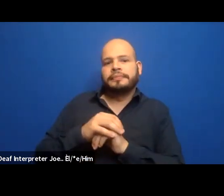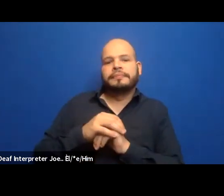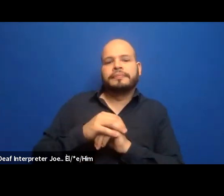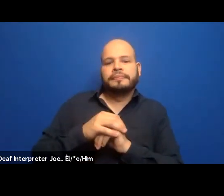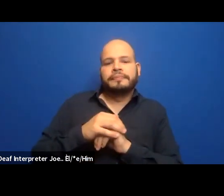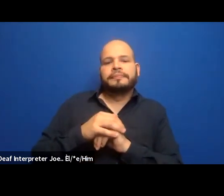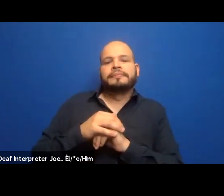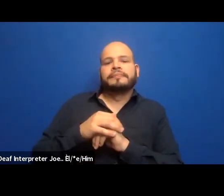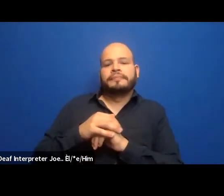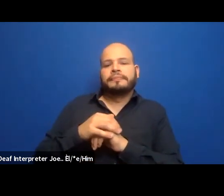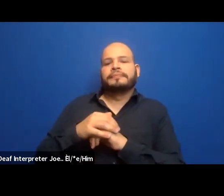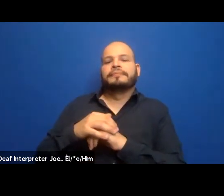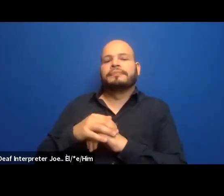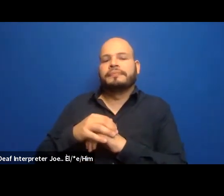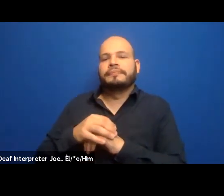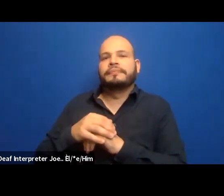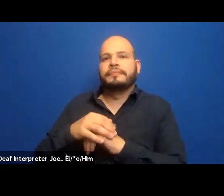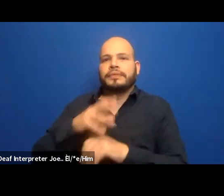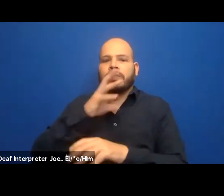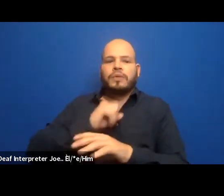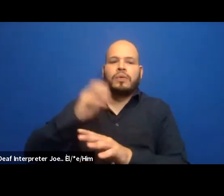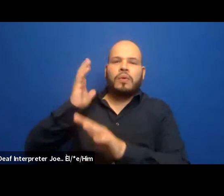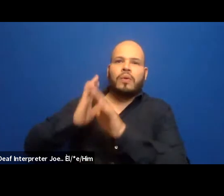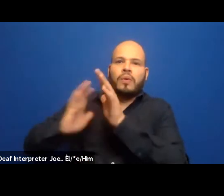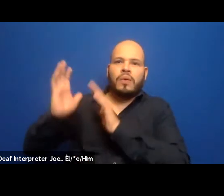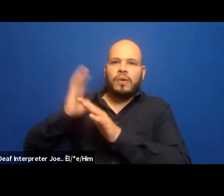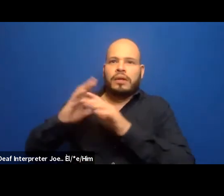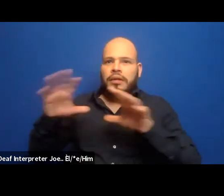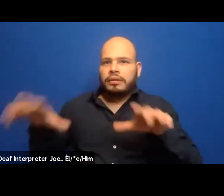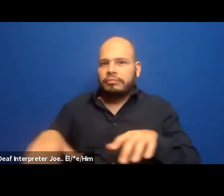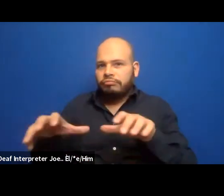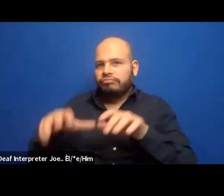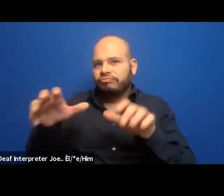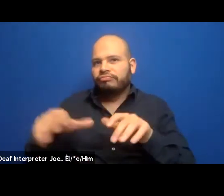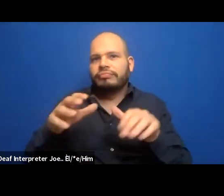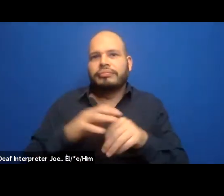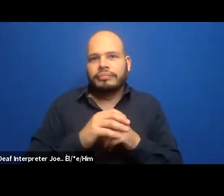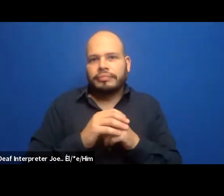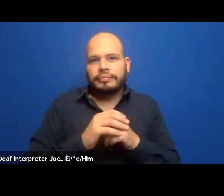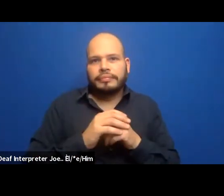build ourselves and our community and to impact our society